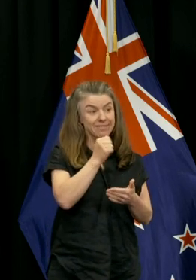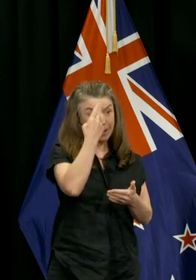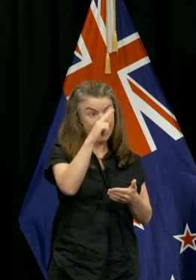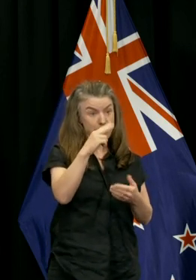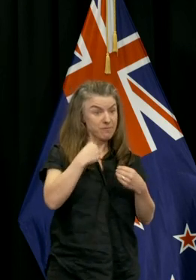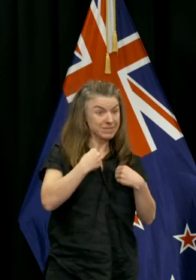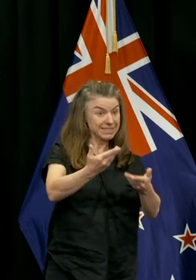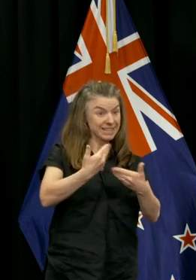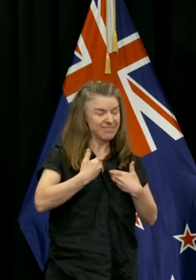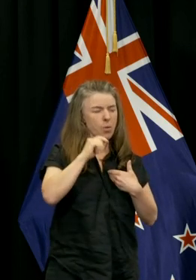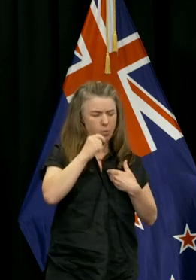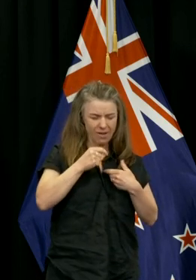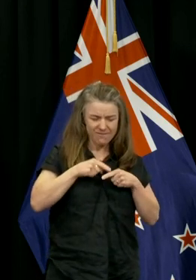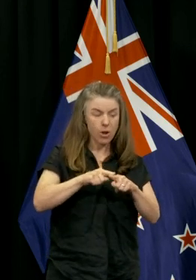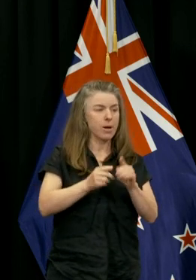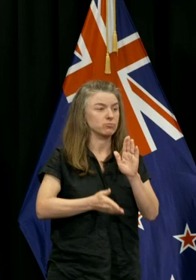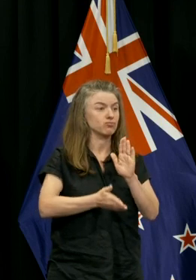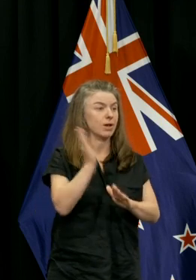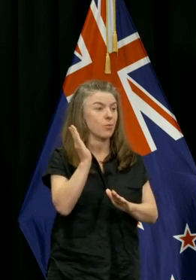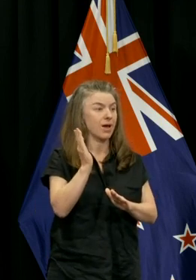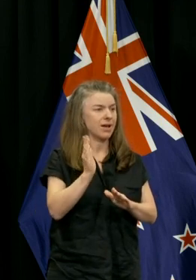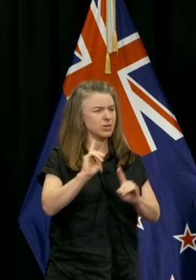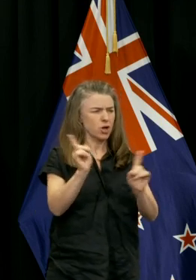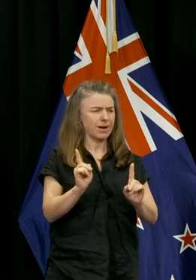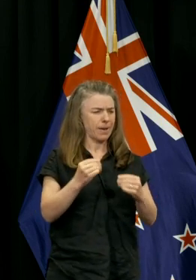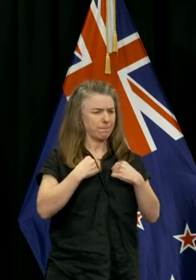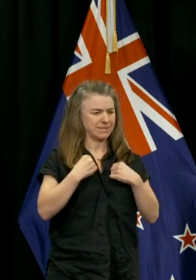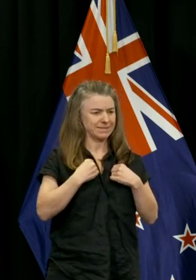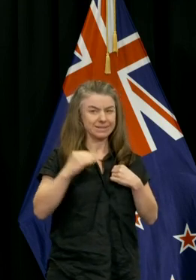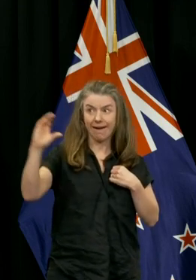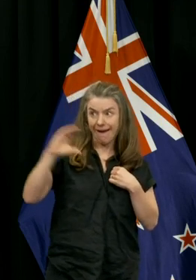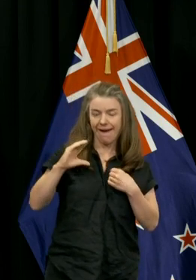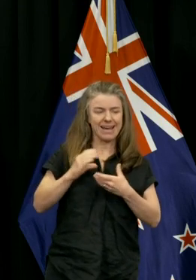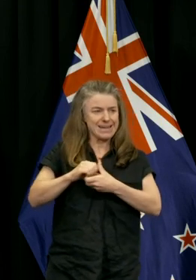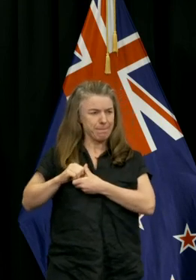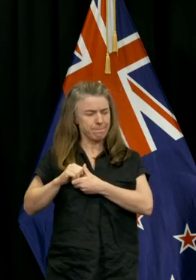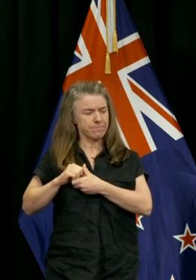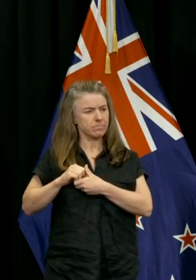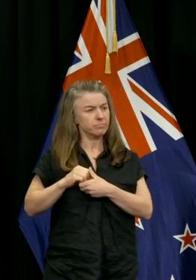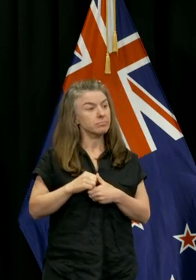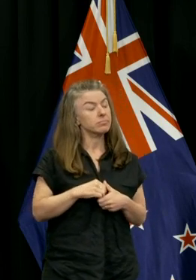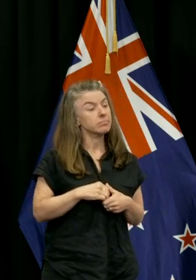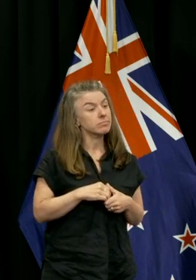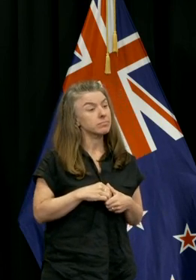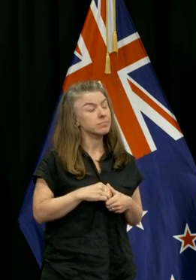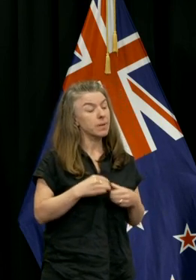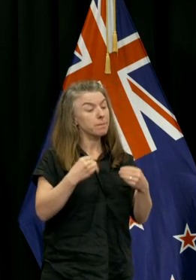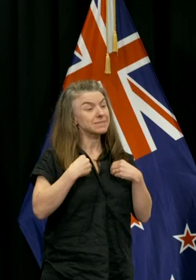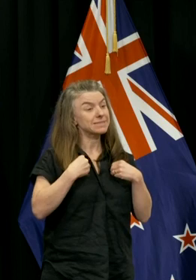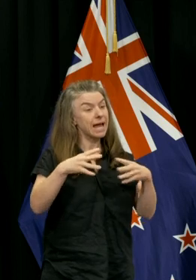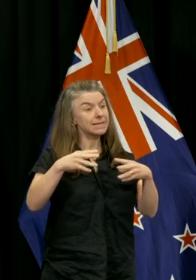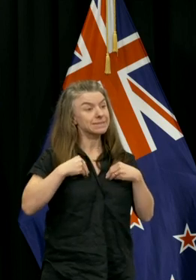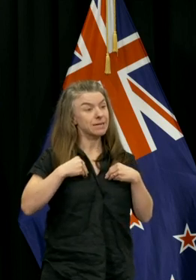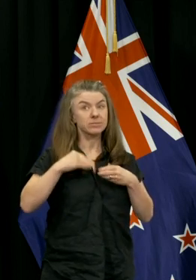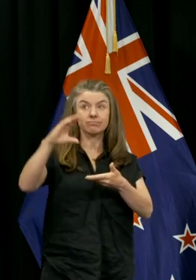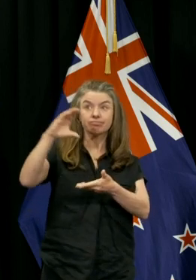will follow it up immediately. When businesses took on this responsibility of taking the wage subsidy scheme and